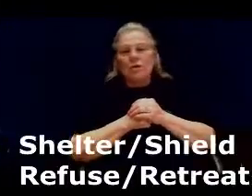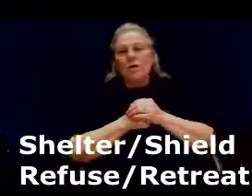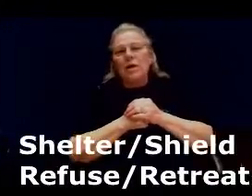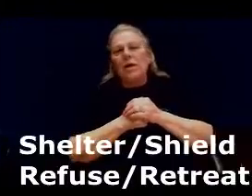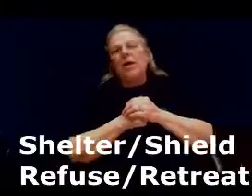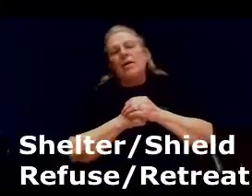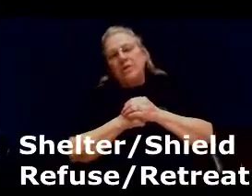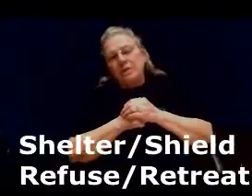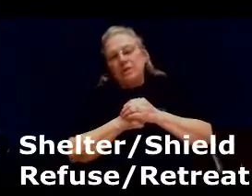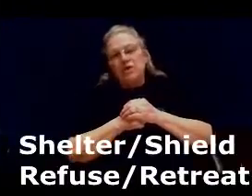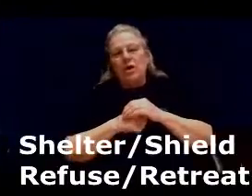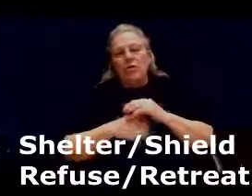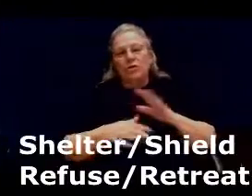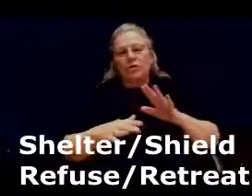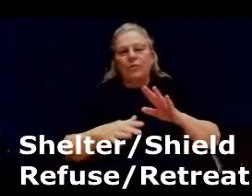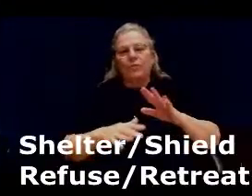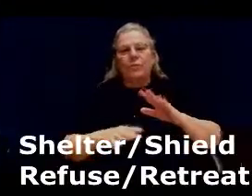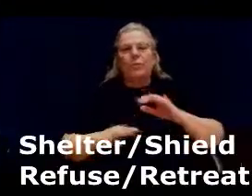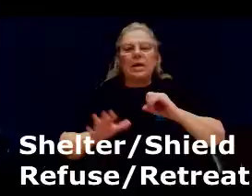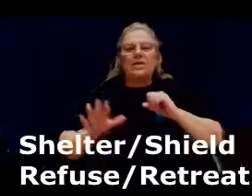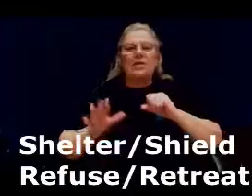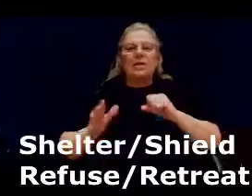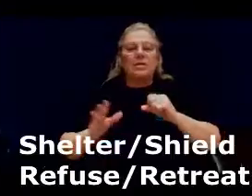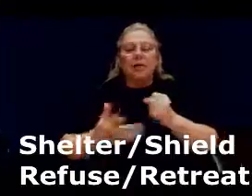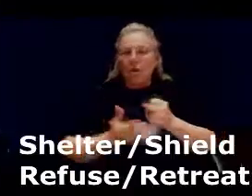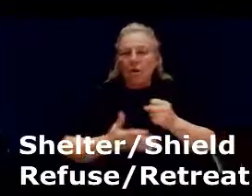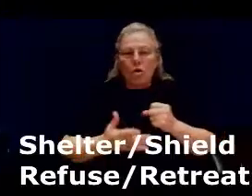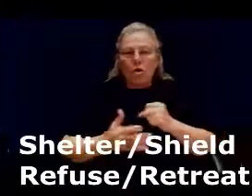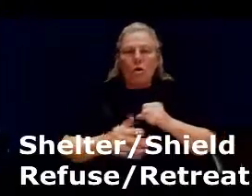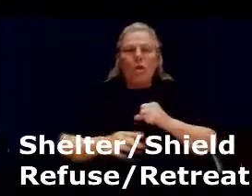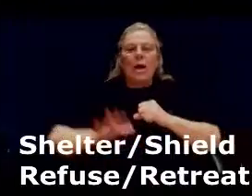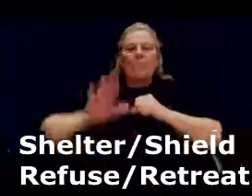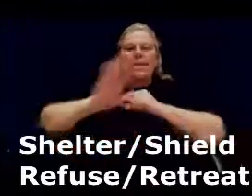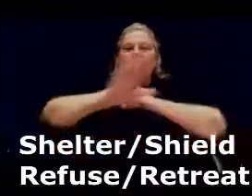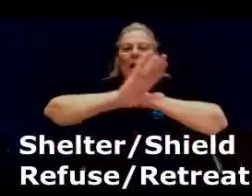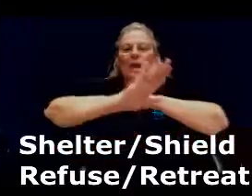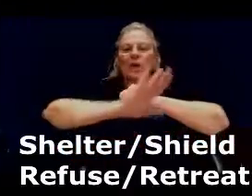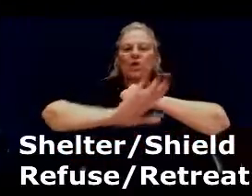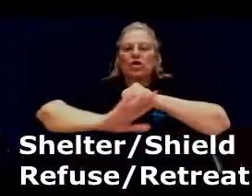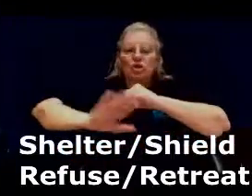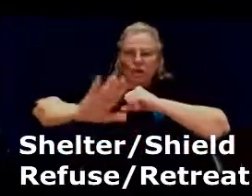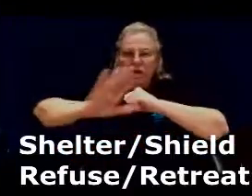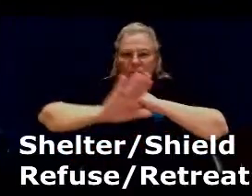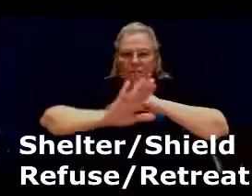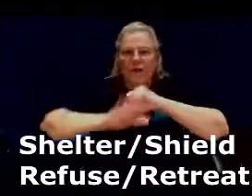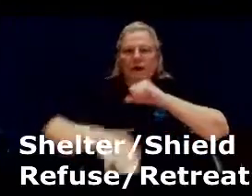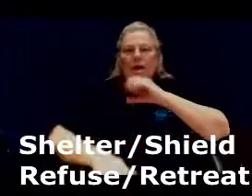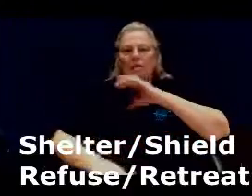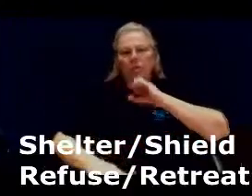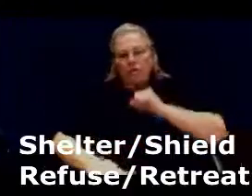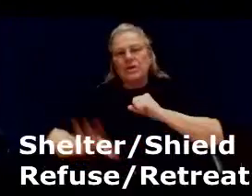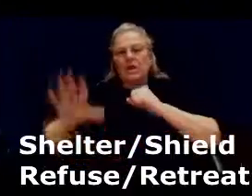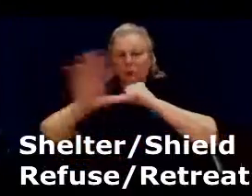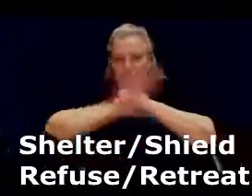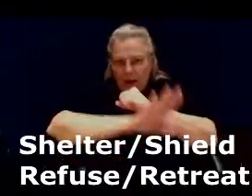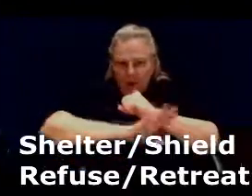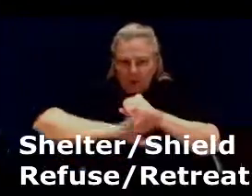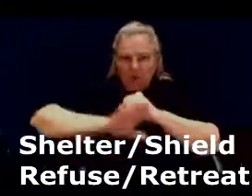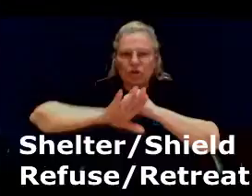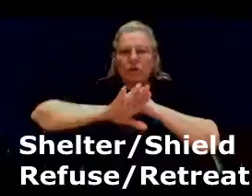Shelter. This shelter means not a home, but a shield. And so it's like you're grabbing the